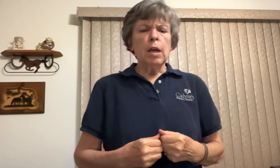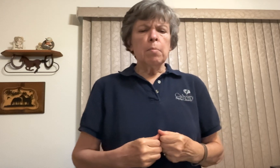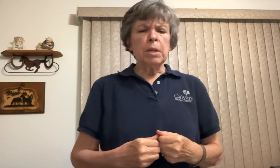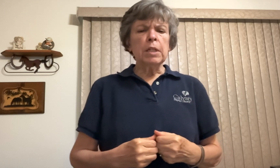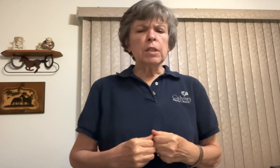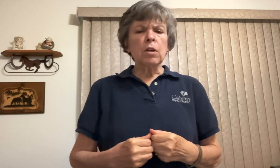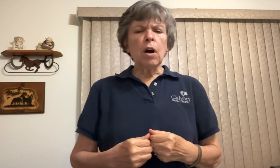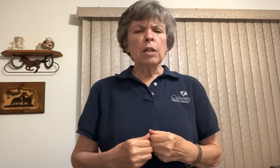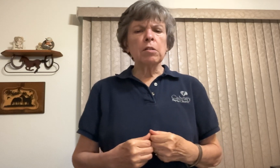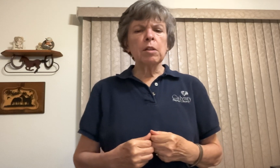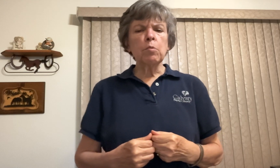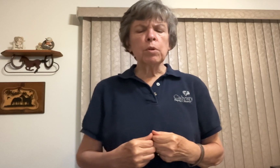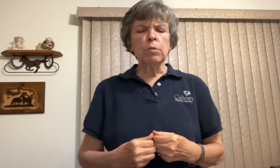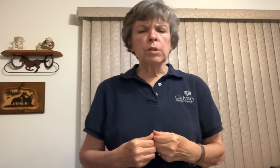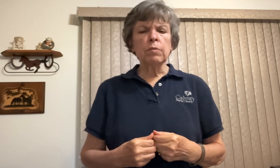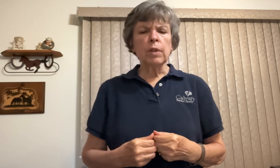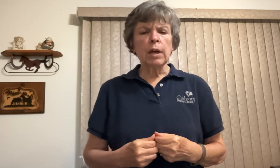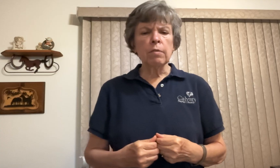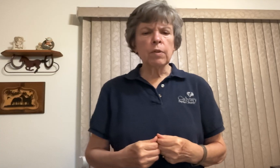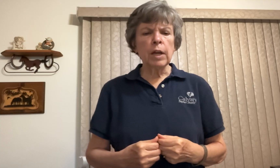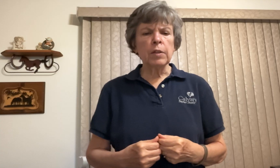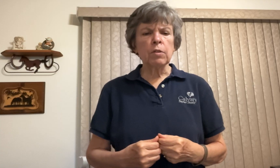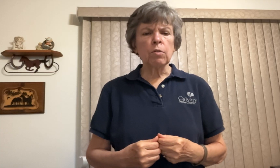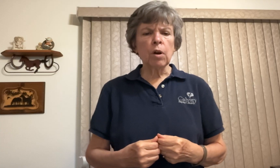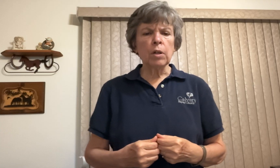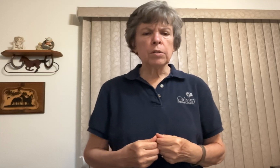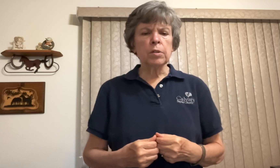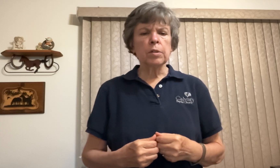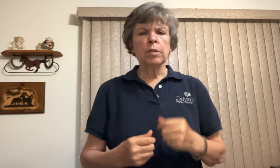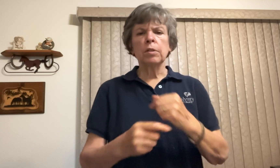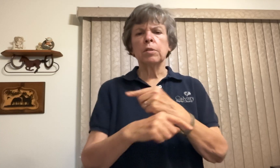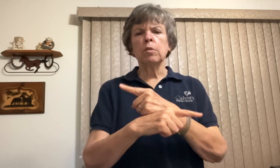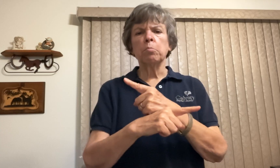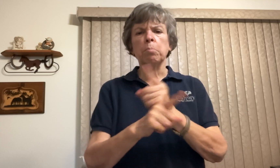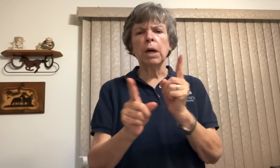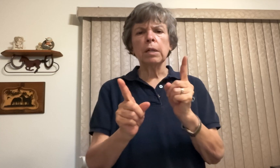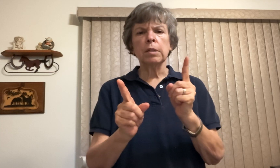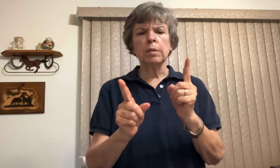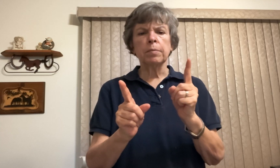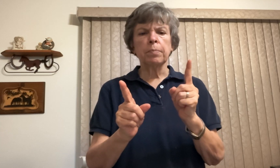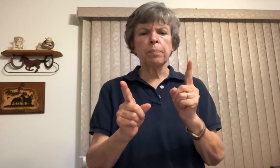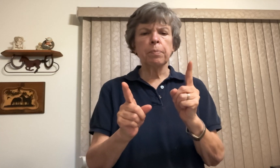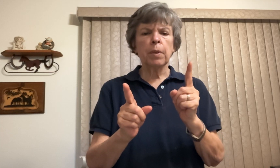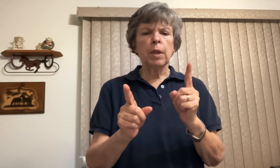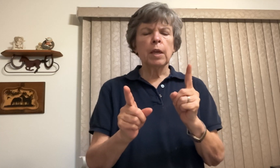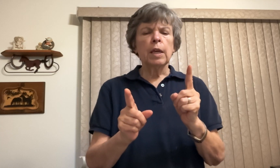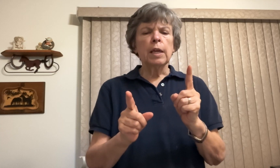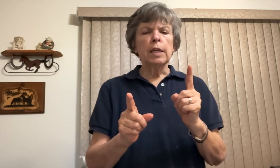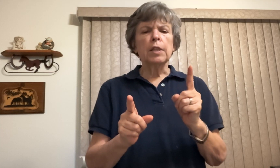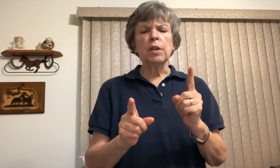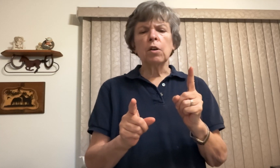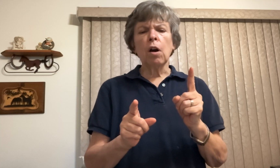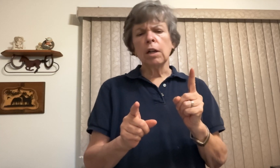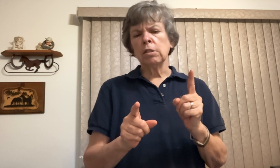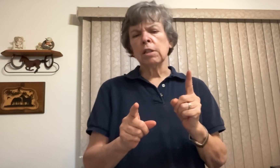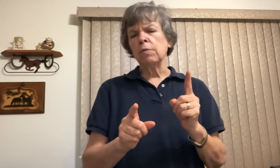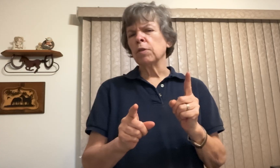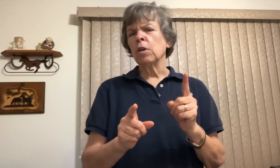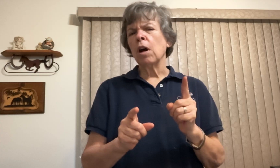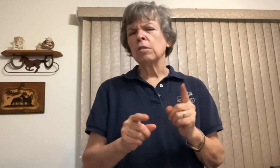But in the costly wounds of love at the cross. So, but in the costly. For costly,